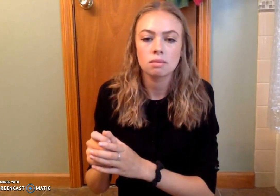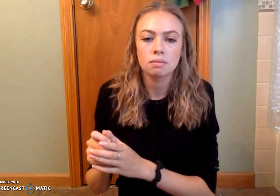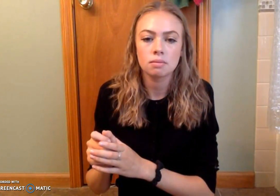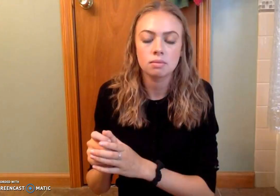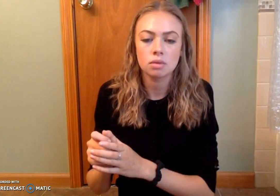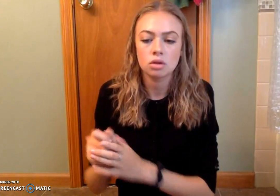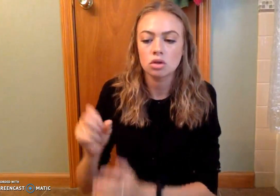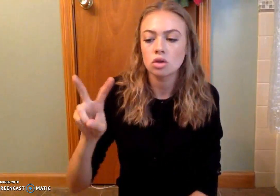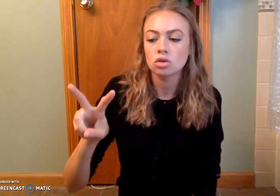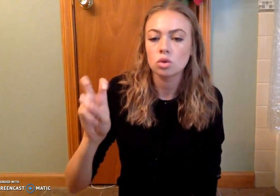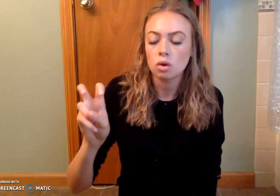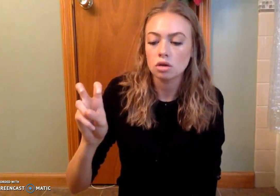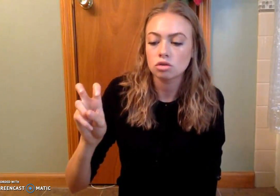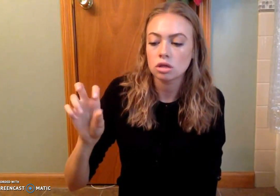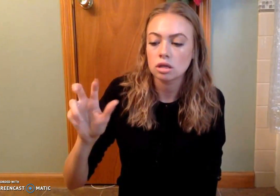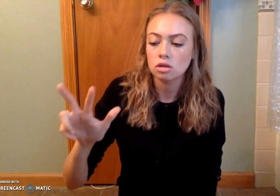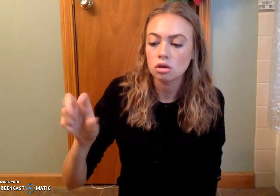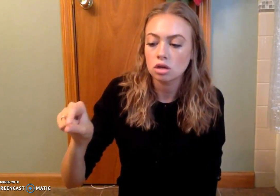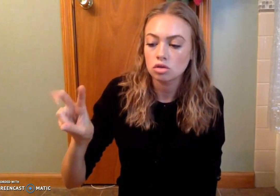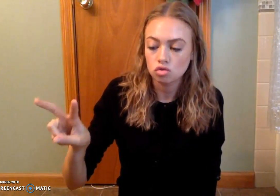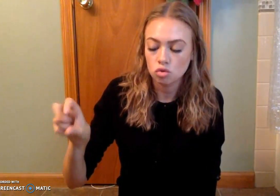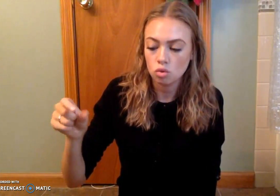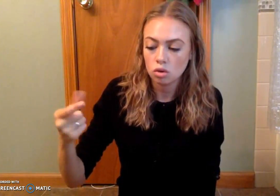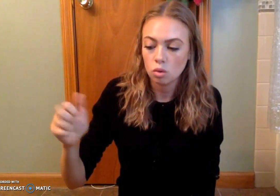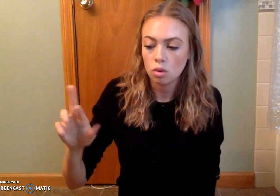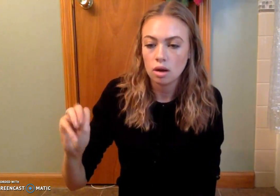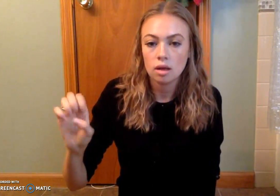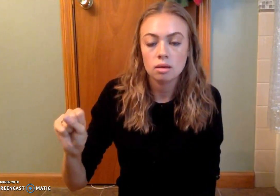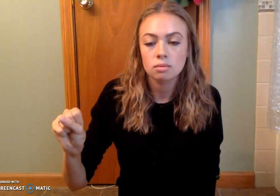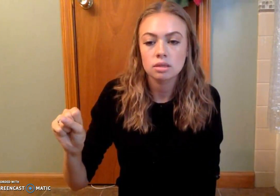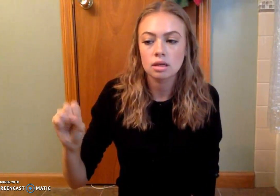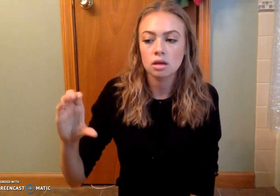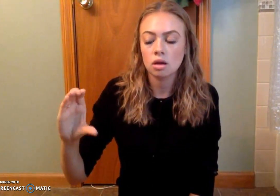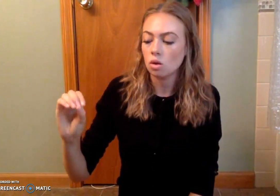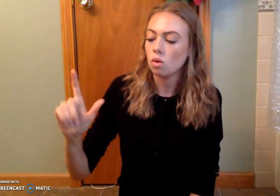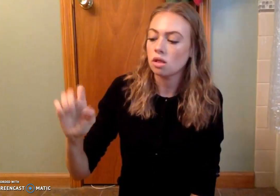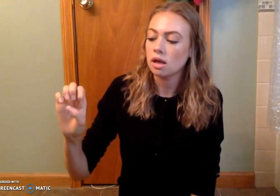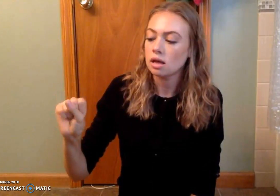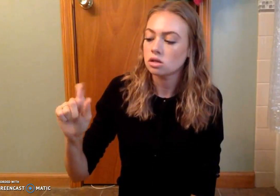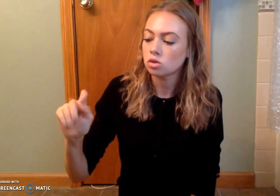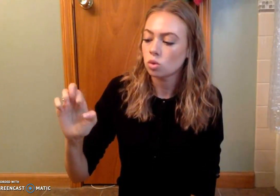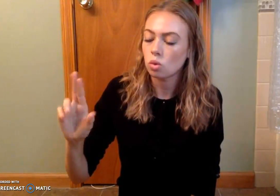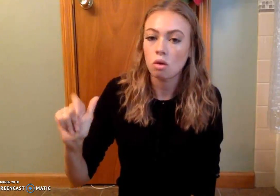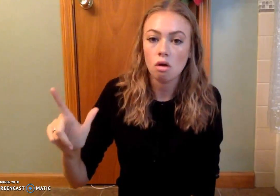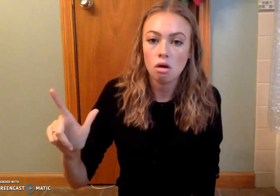232 milligrams of cholesterol. And again, I know a lot of people are watching their cholesterol. So again, that's